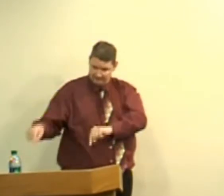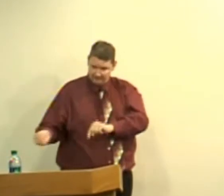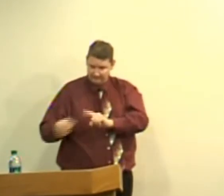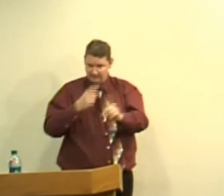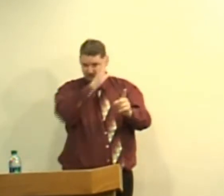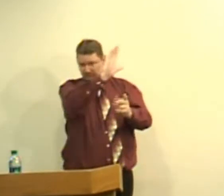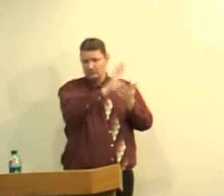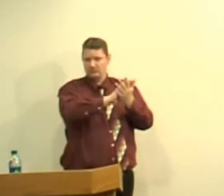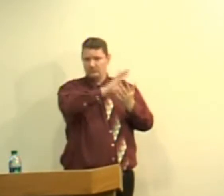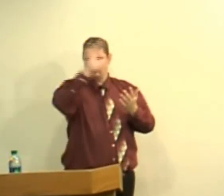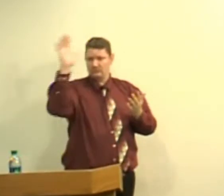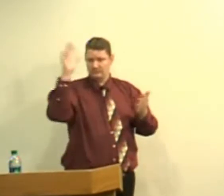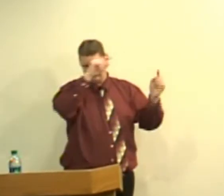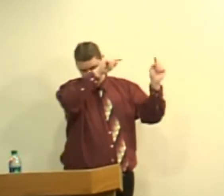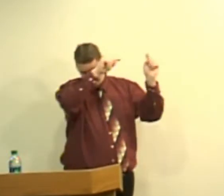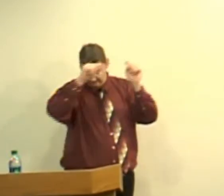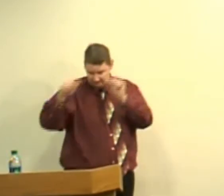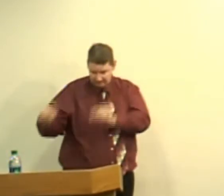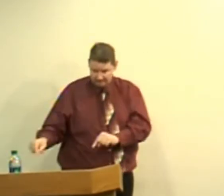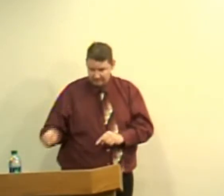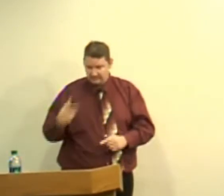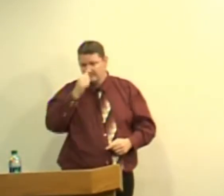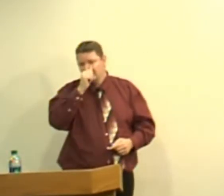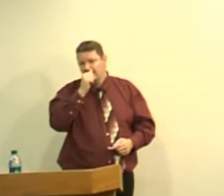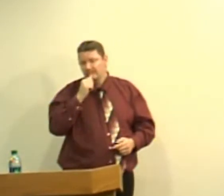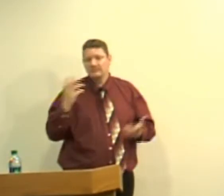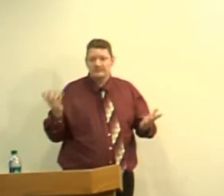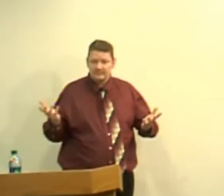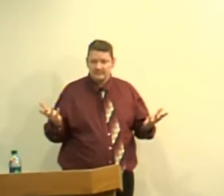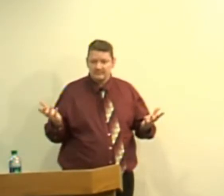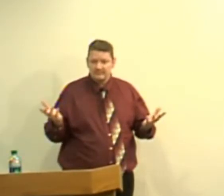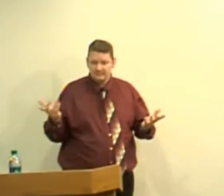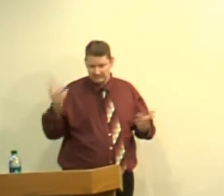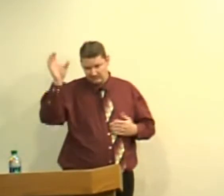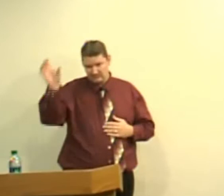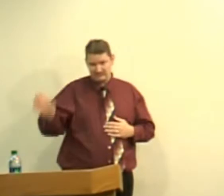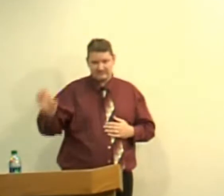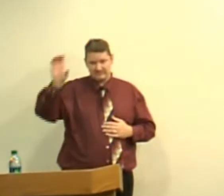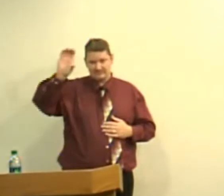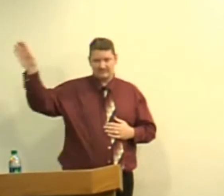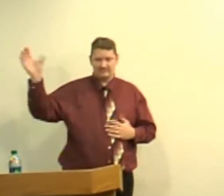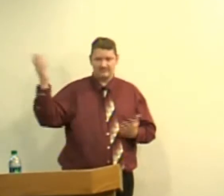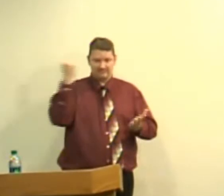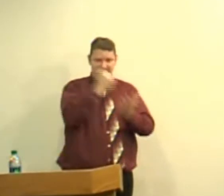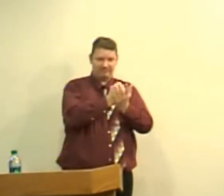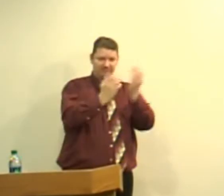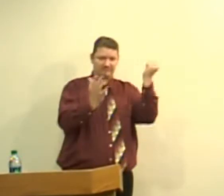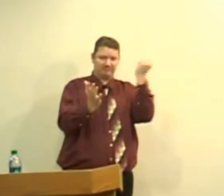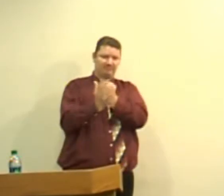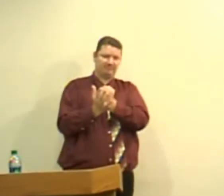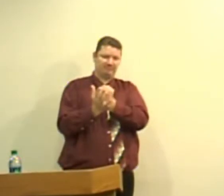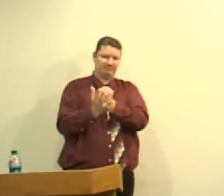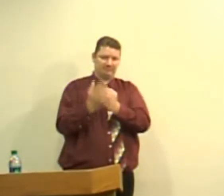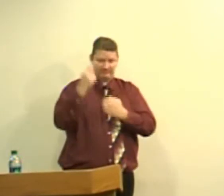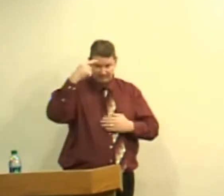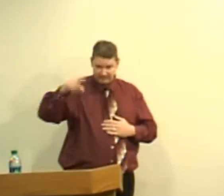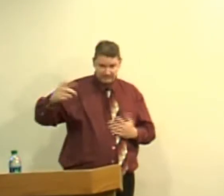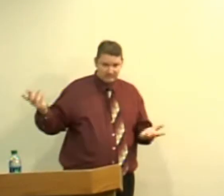His You remember He came to this earth, leaving his glory, to suffer for us. Suffer on a cross. Crucified